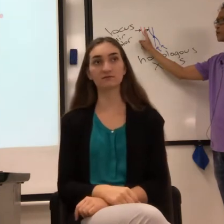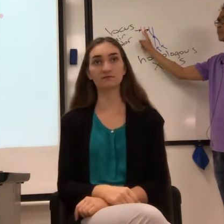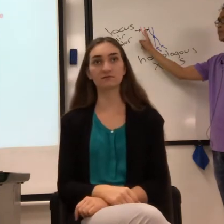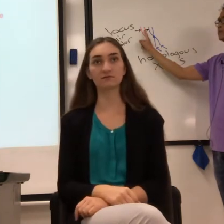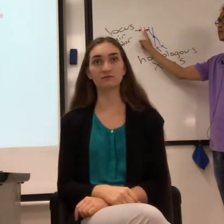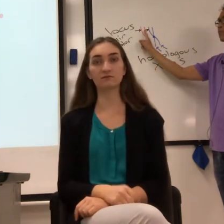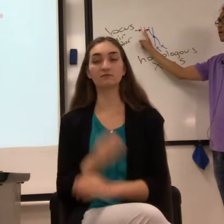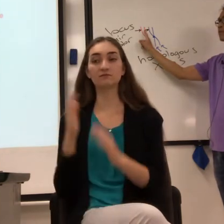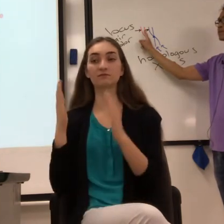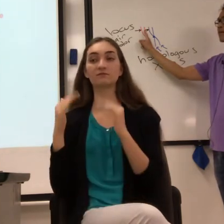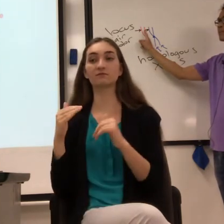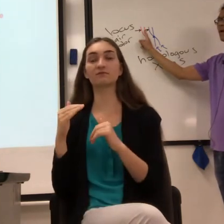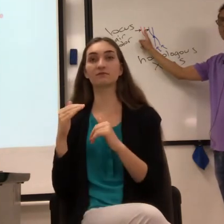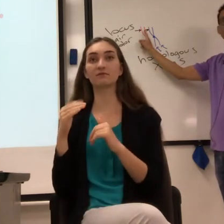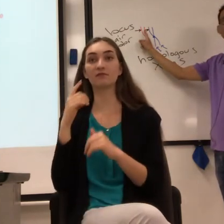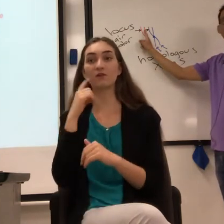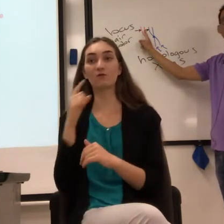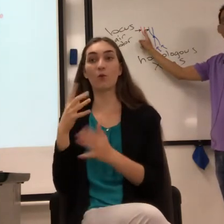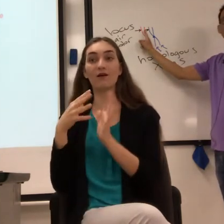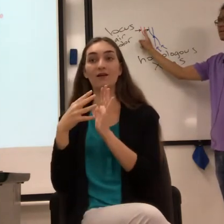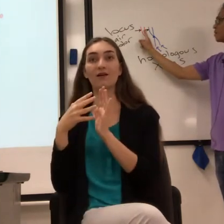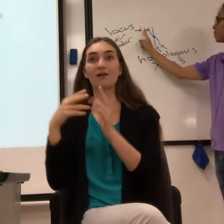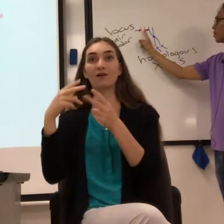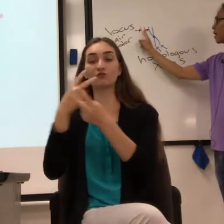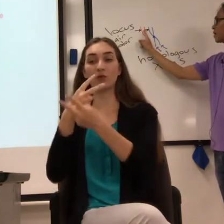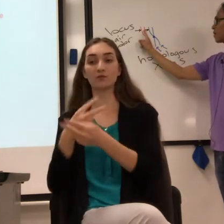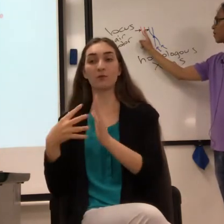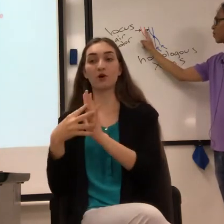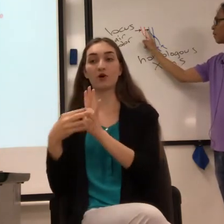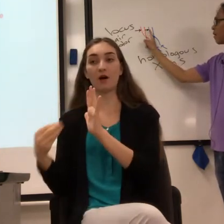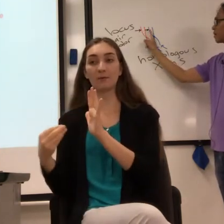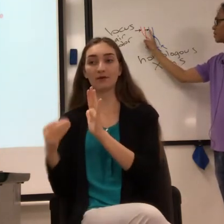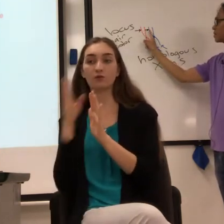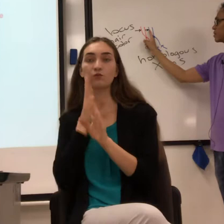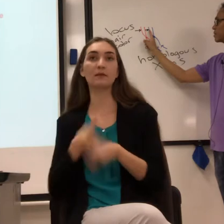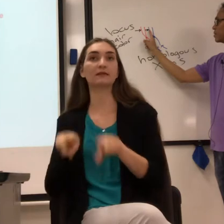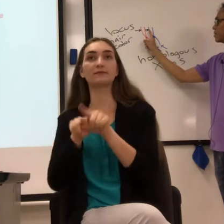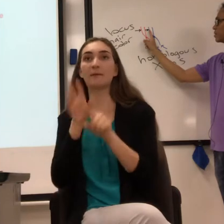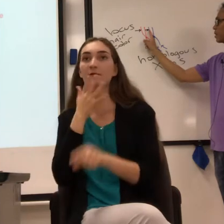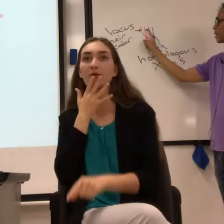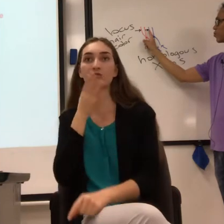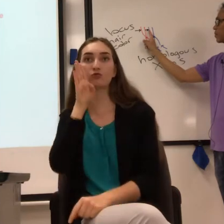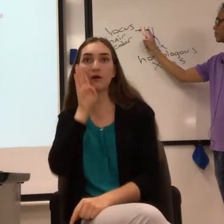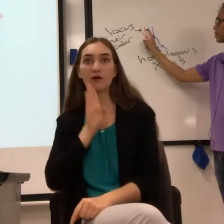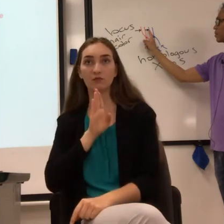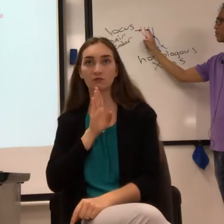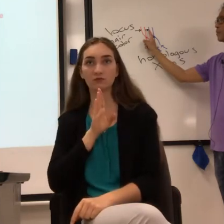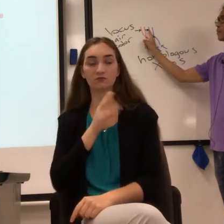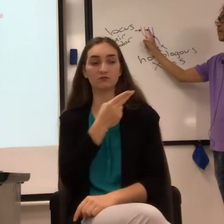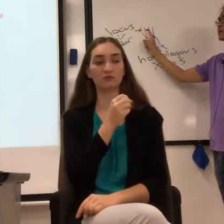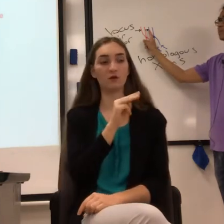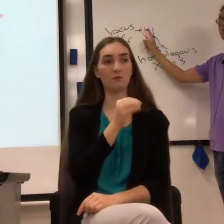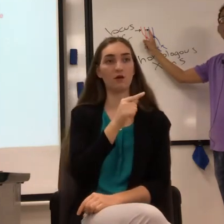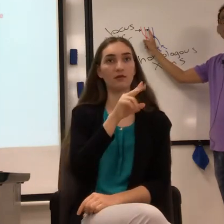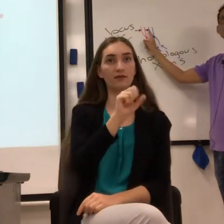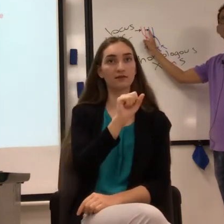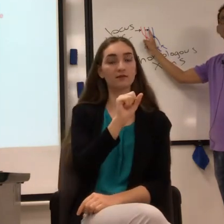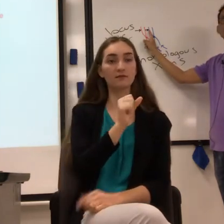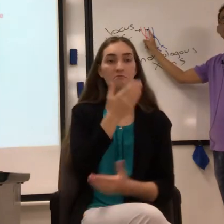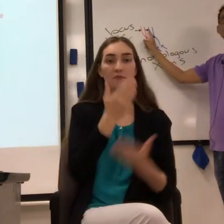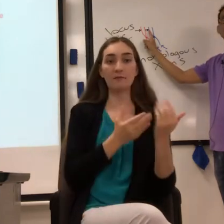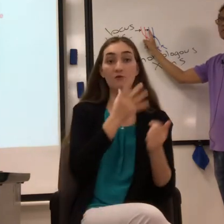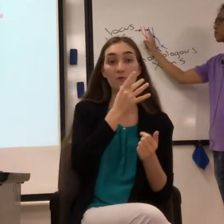copy? What's it going to be gene for? Oh, the same color. All right. Now the homologous chromosome. Maybe your mom has blue